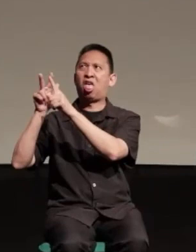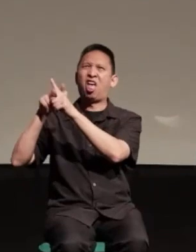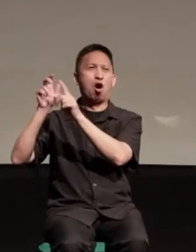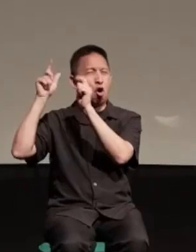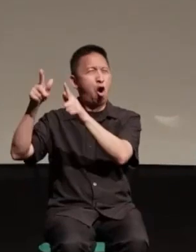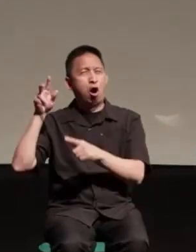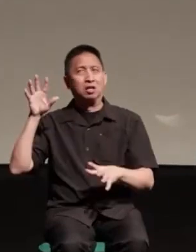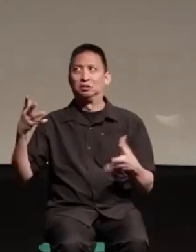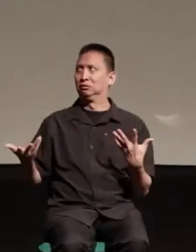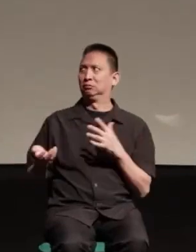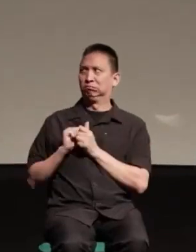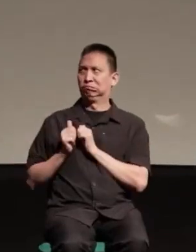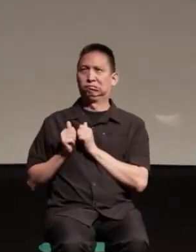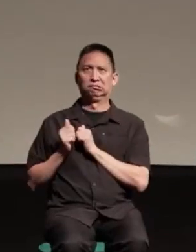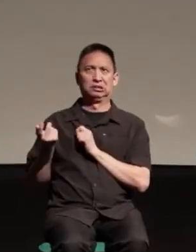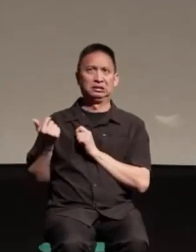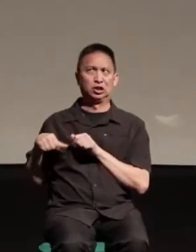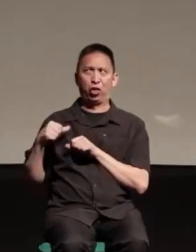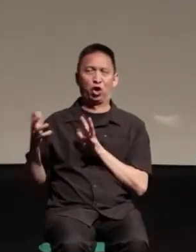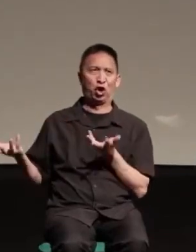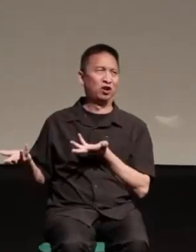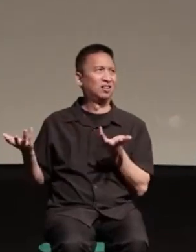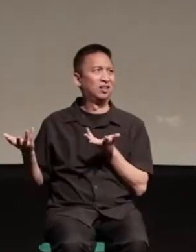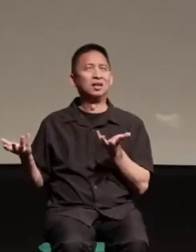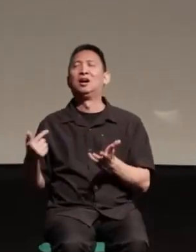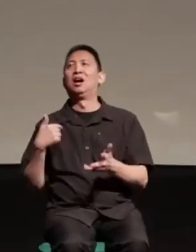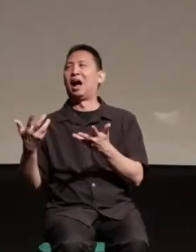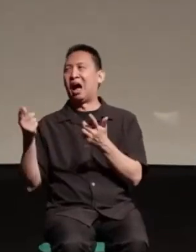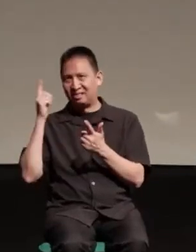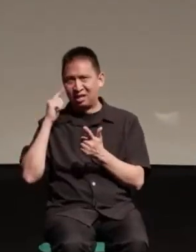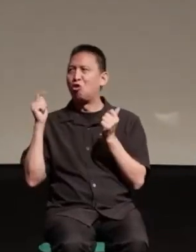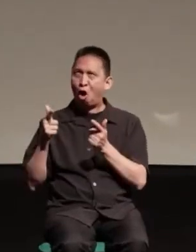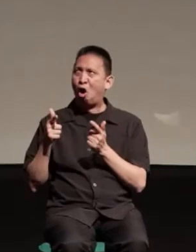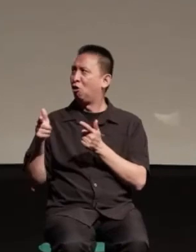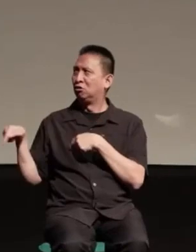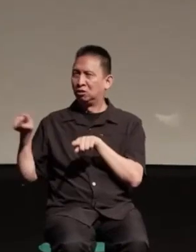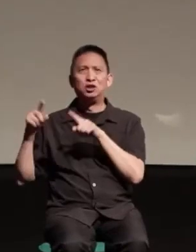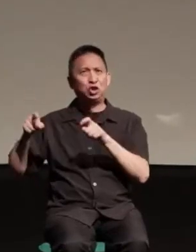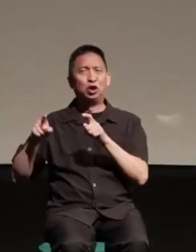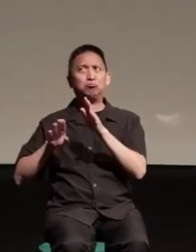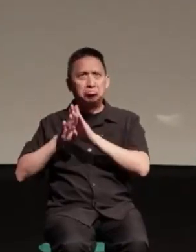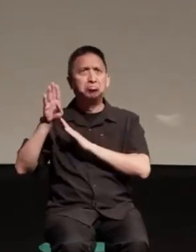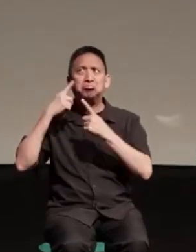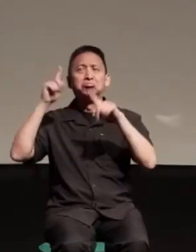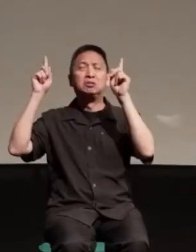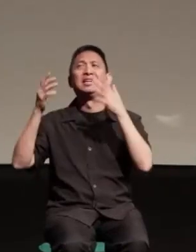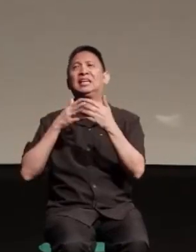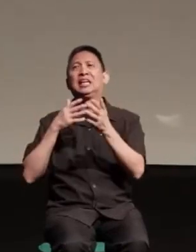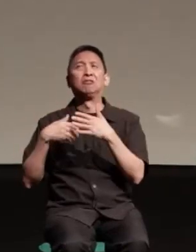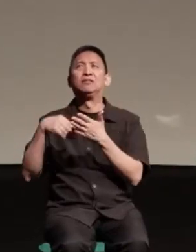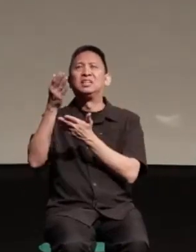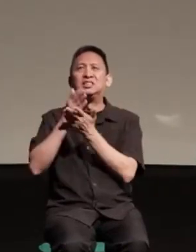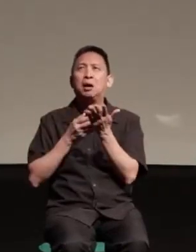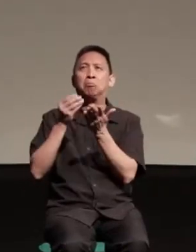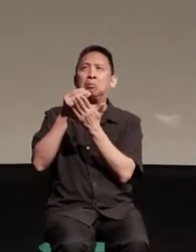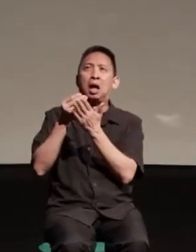more coordinated way, so at least all the projects happen, or the majority of the projects happen, even if it means redistributing